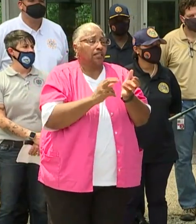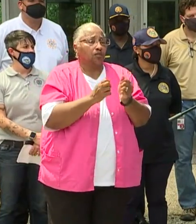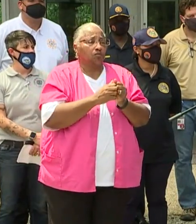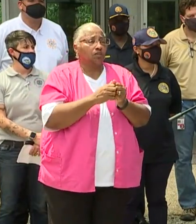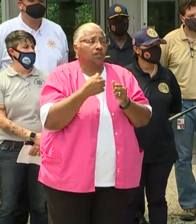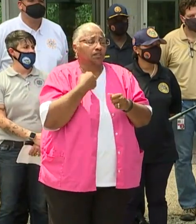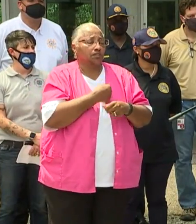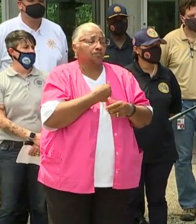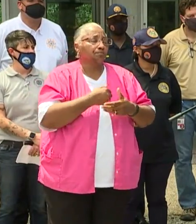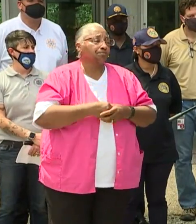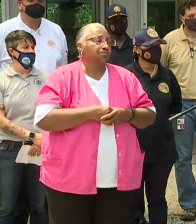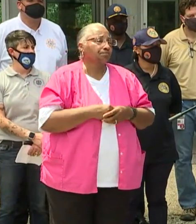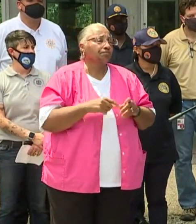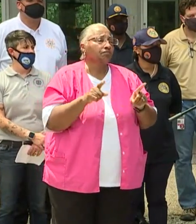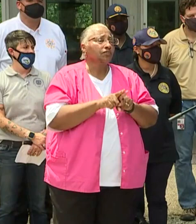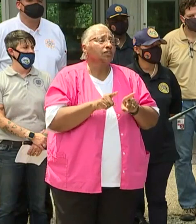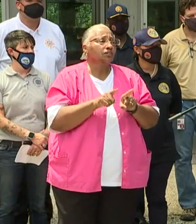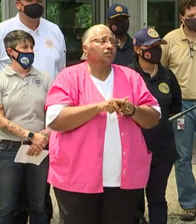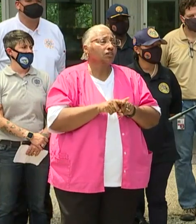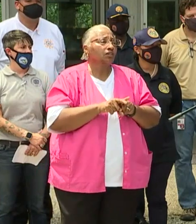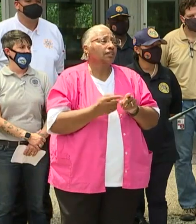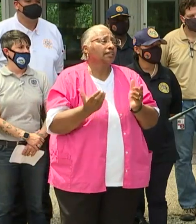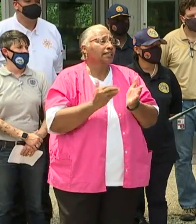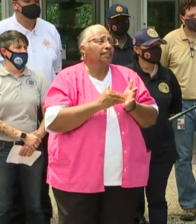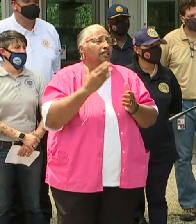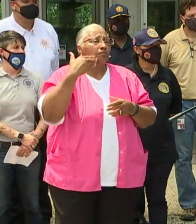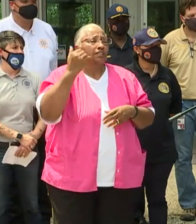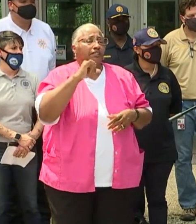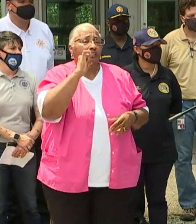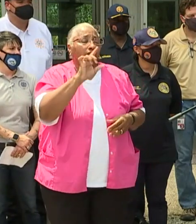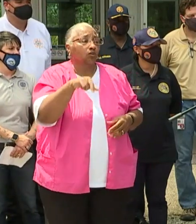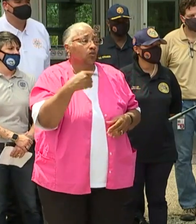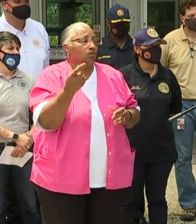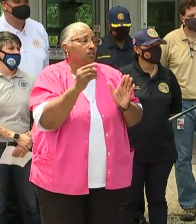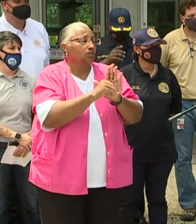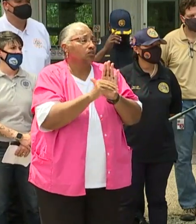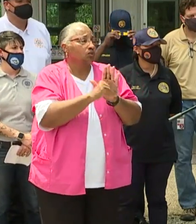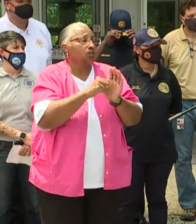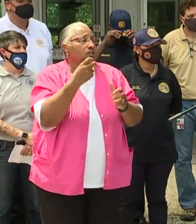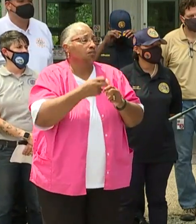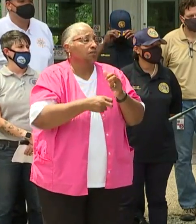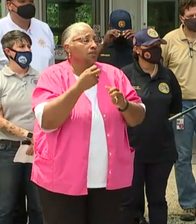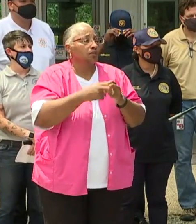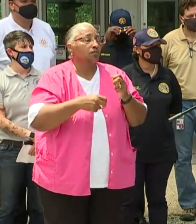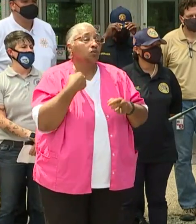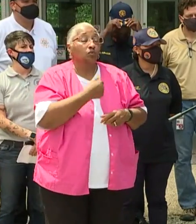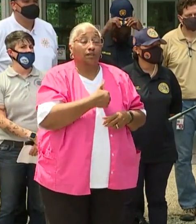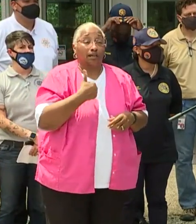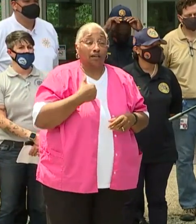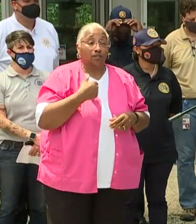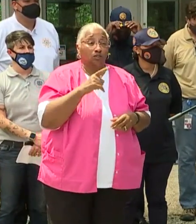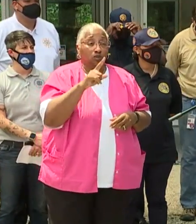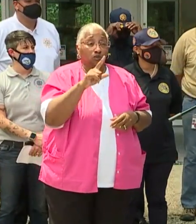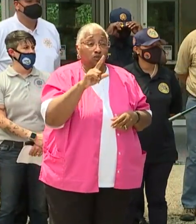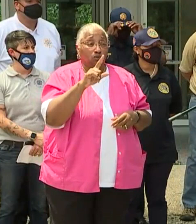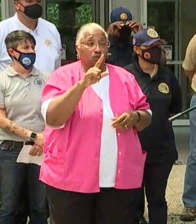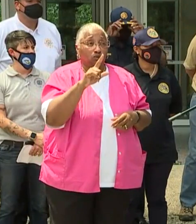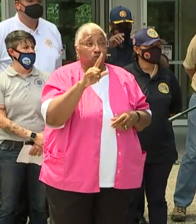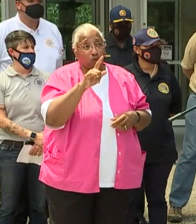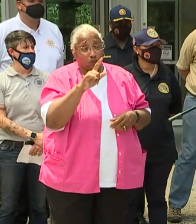other thing I wanted to mention too is that, again, since it's not just a New Orleans problem, we have